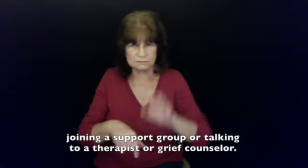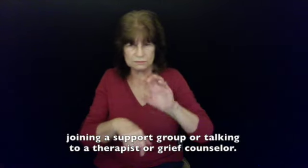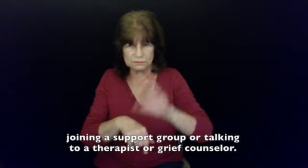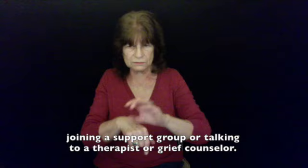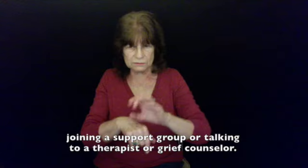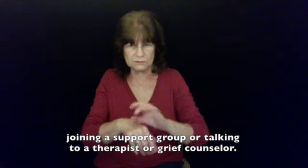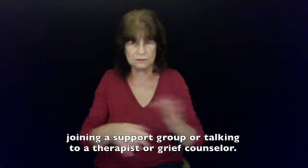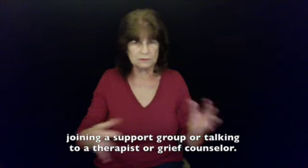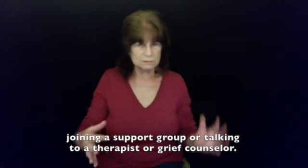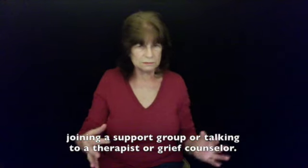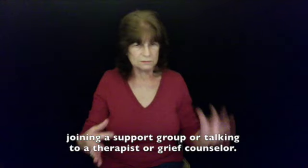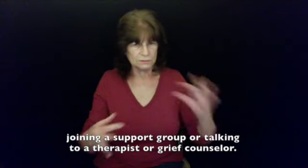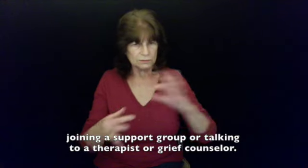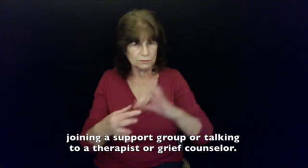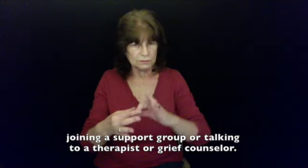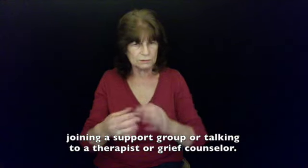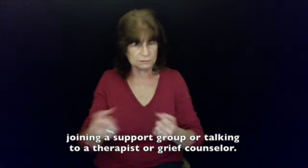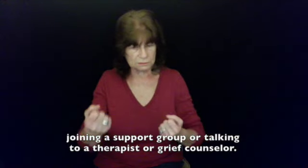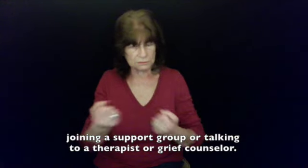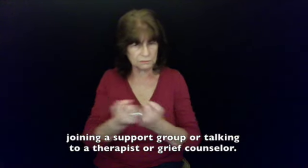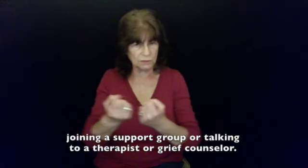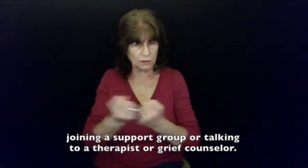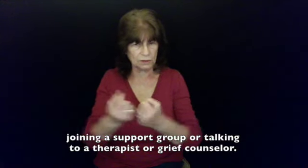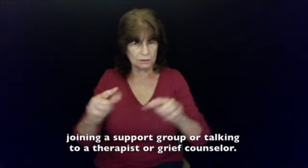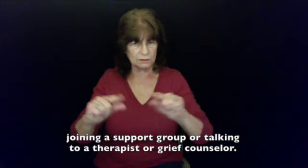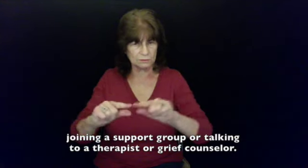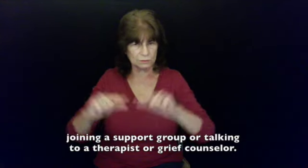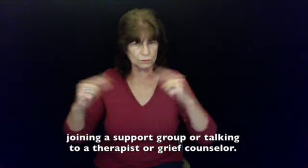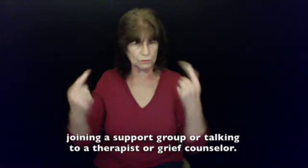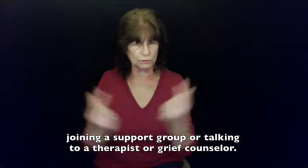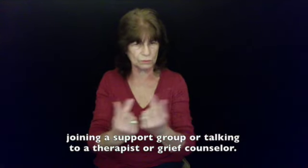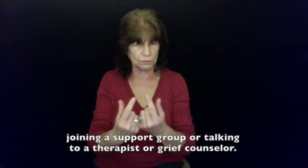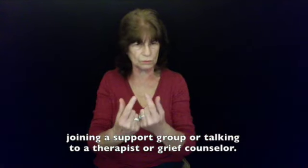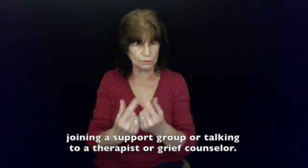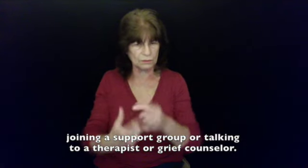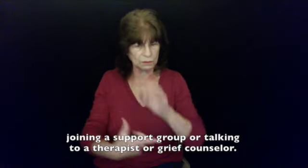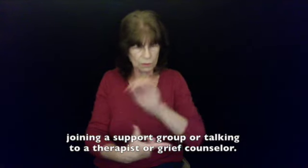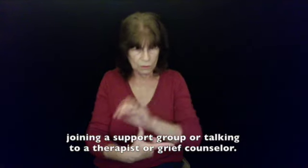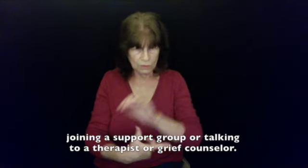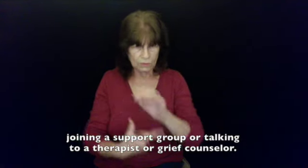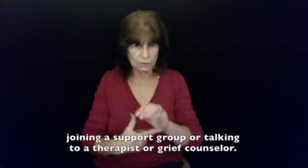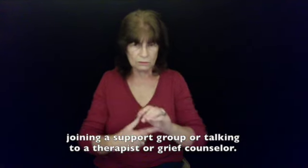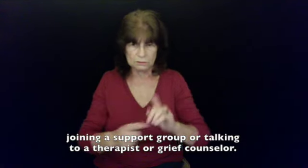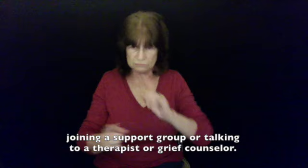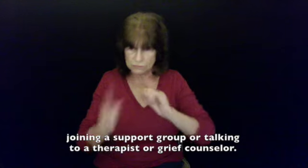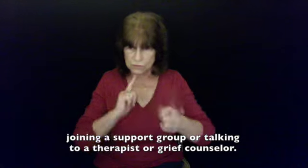joining a support group, or talking to a therapist or grief counselor.